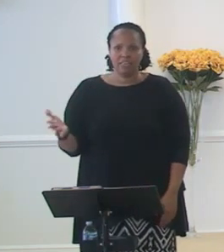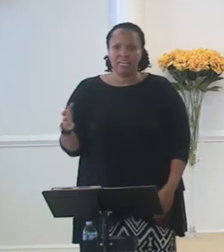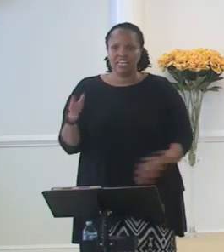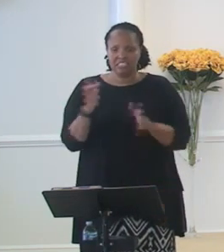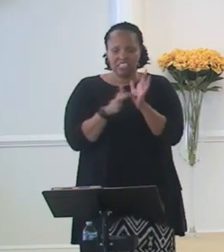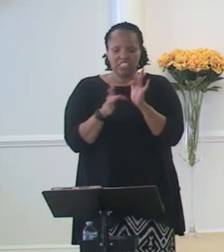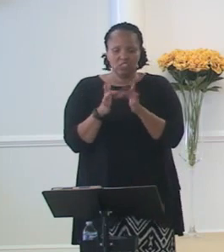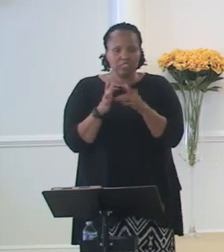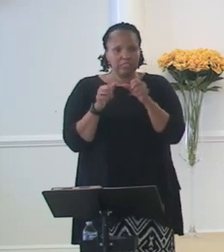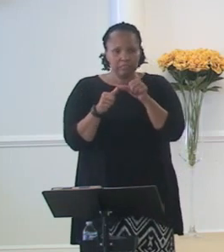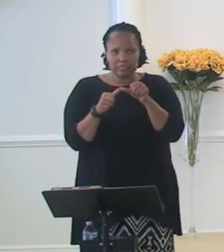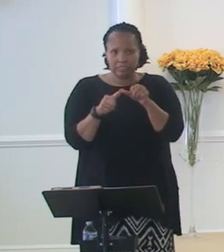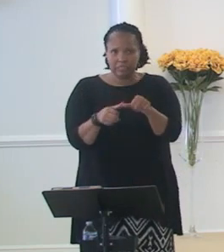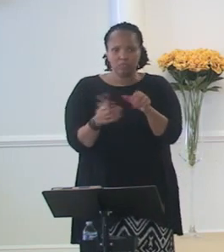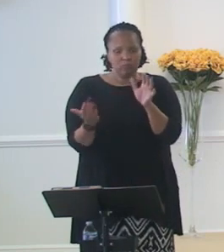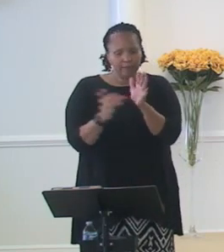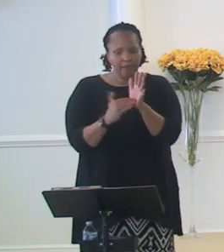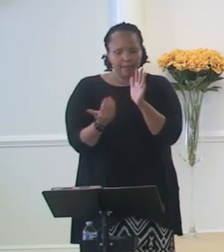stayed on was